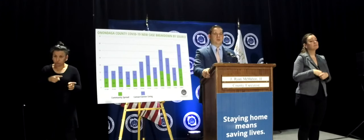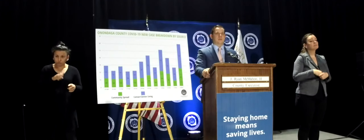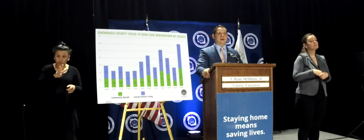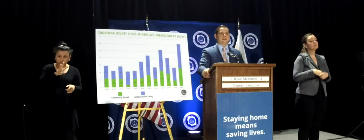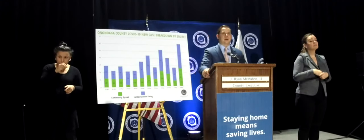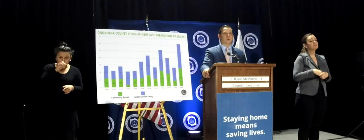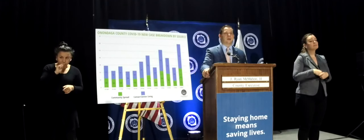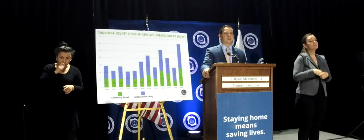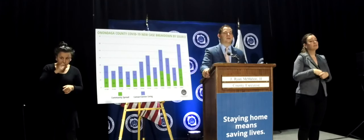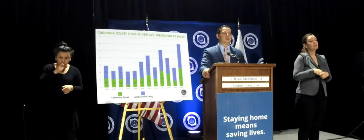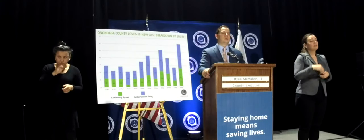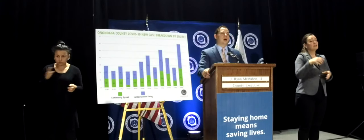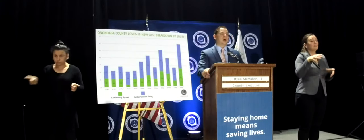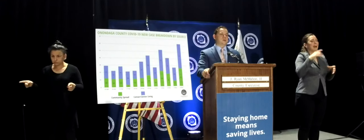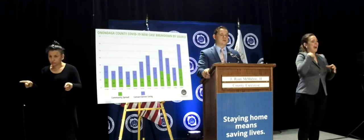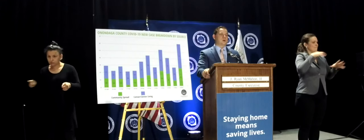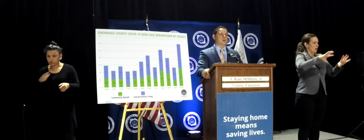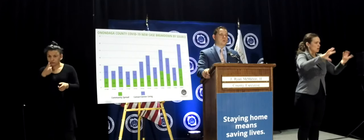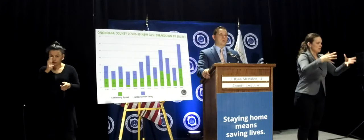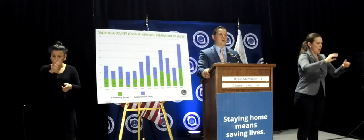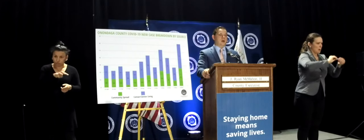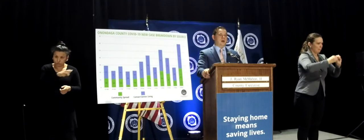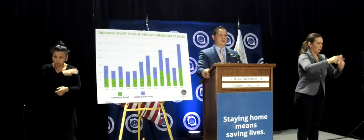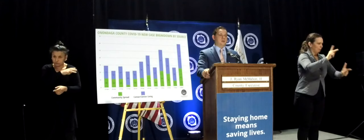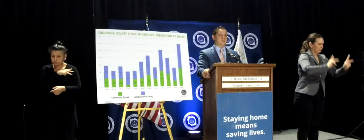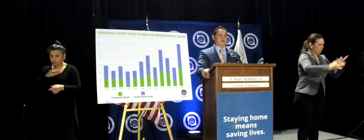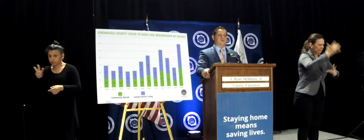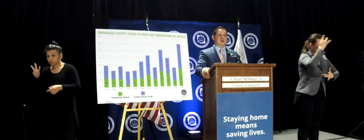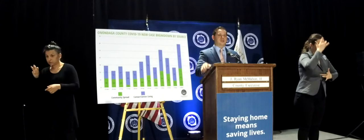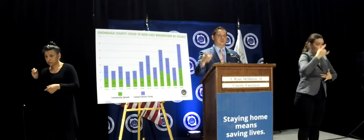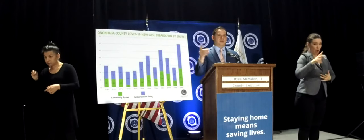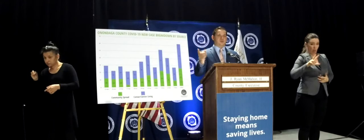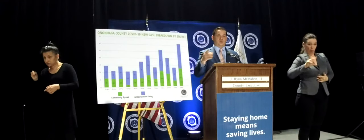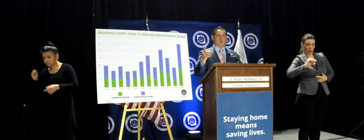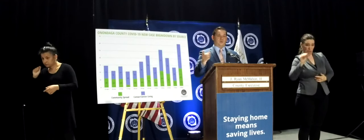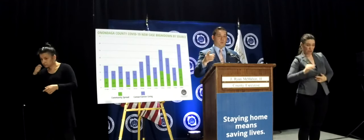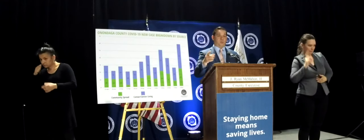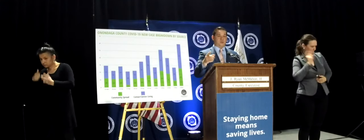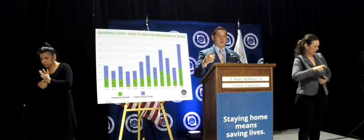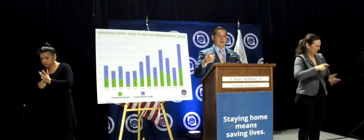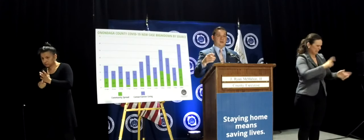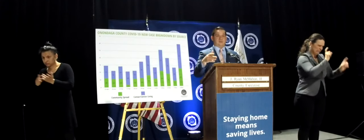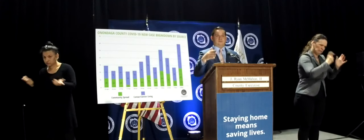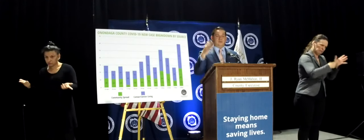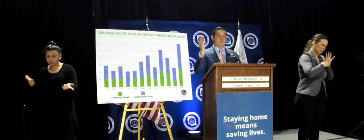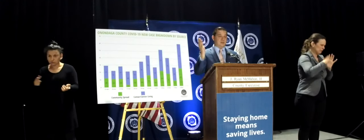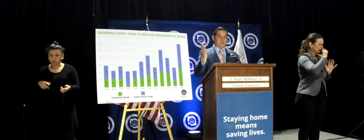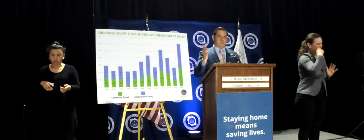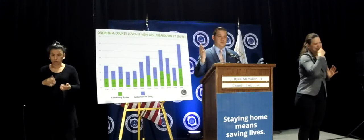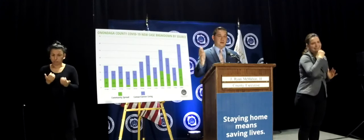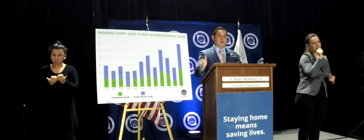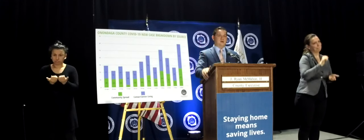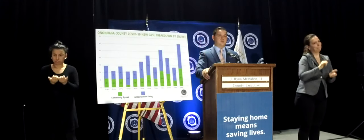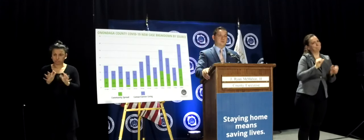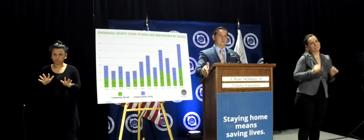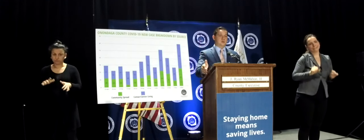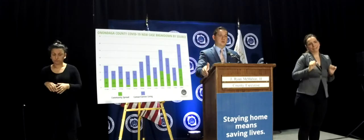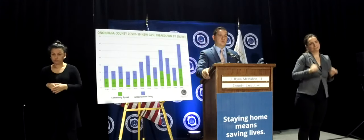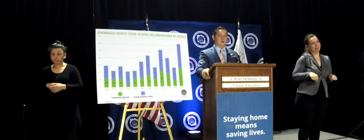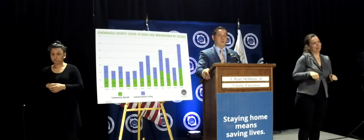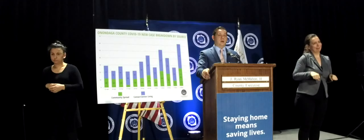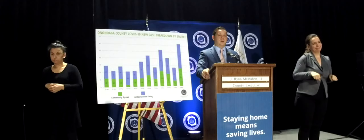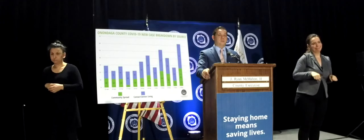Nobody else has really been at that rate. So their infection rates were 24% and 15%. Ours